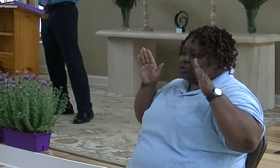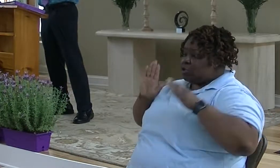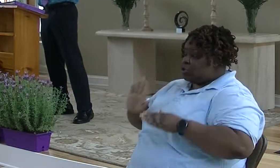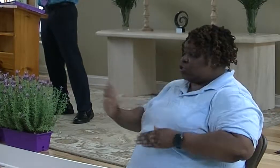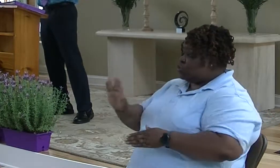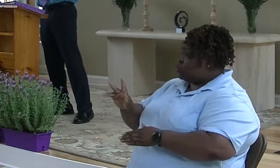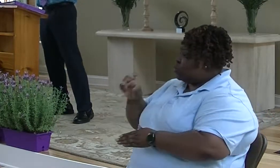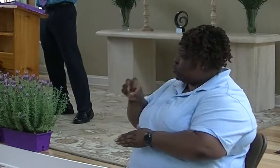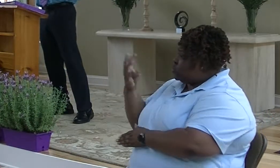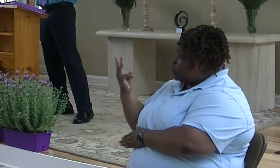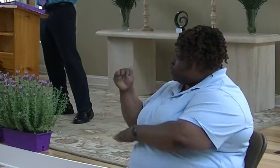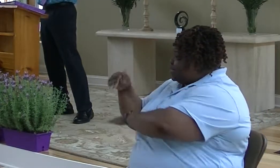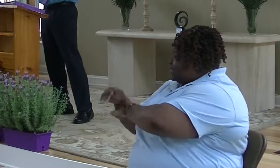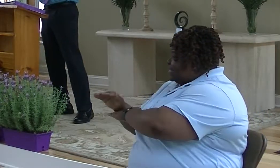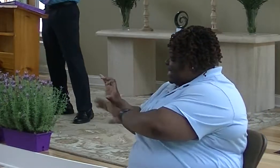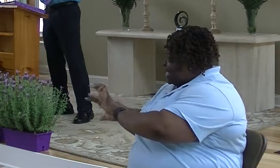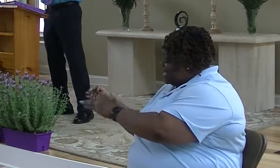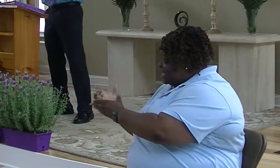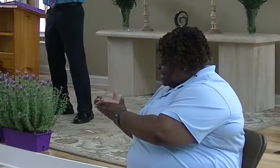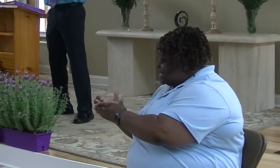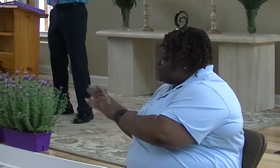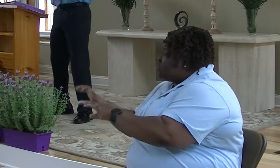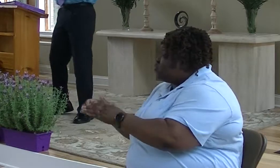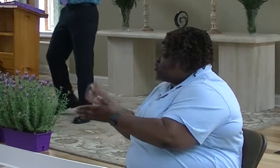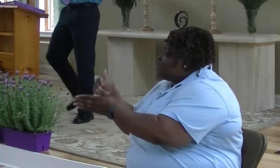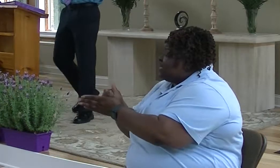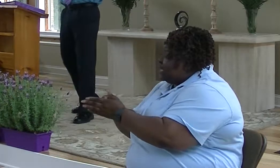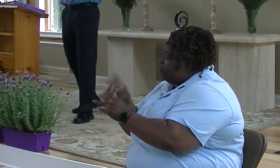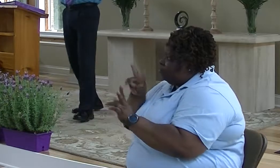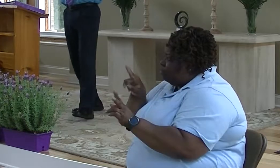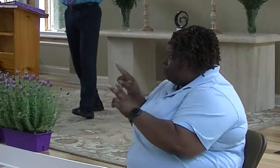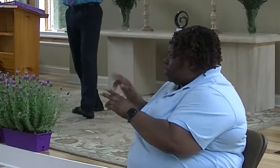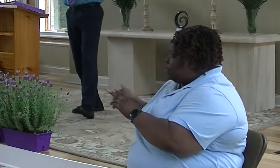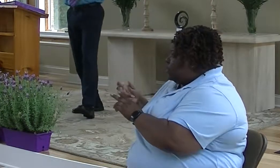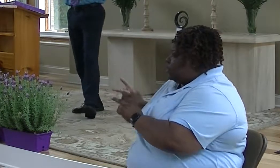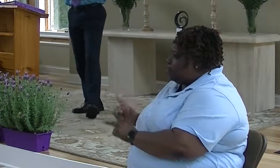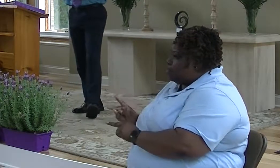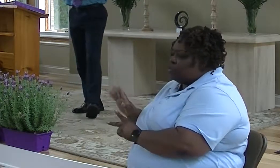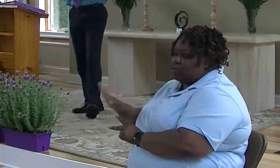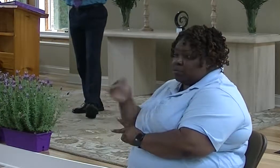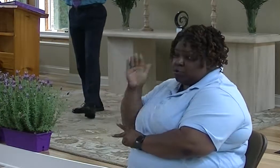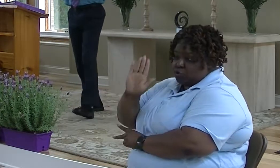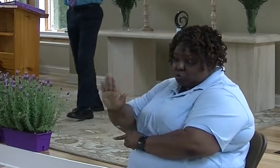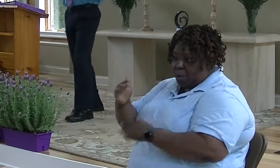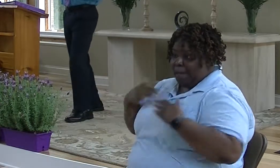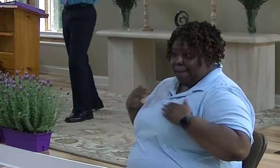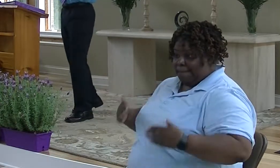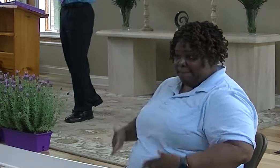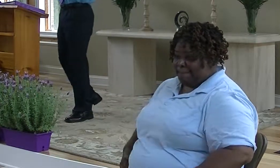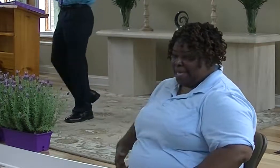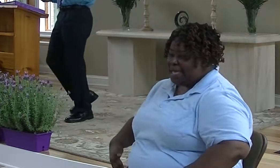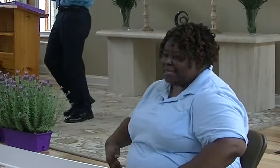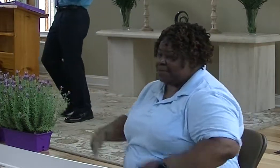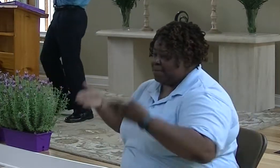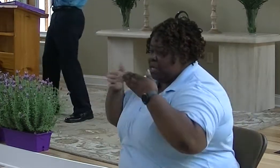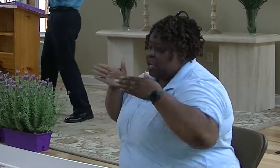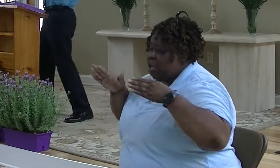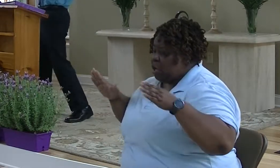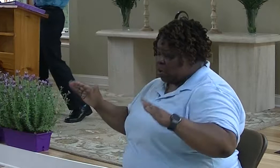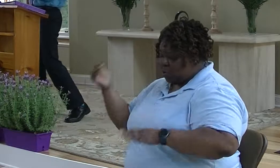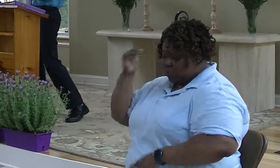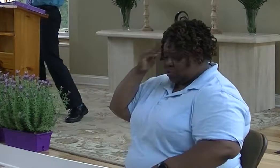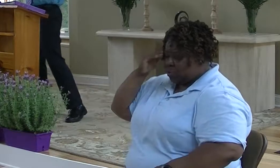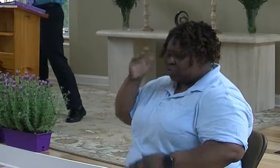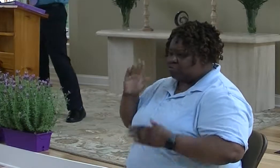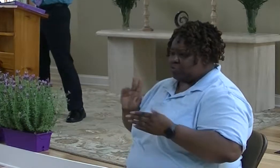free to do it again or watch your neighbors. I need you to be really aware of your body. Be aware of how you're sitting, be aware of